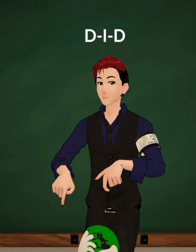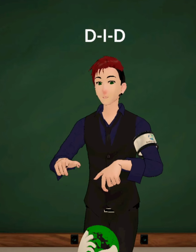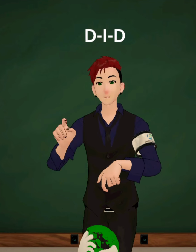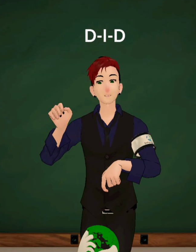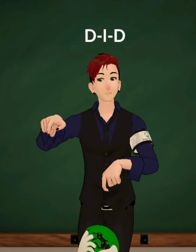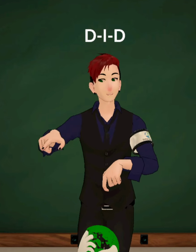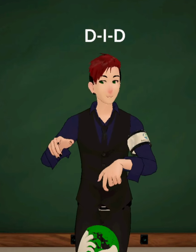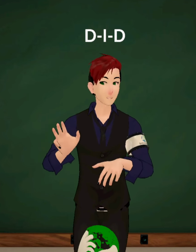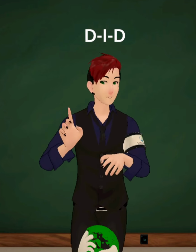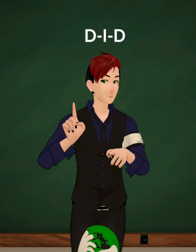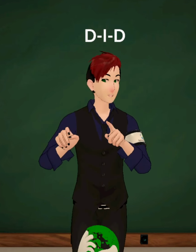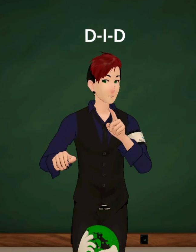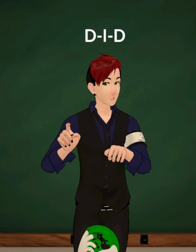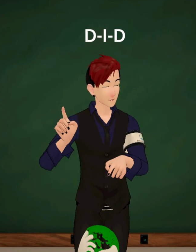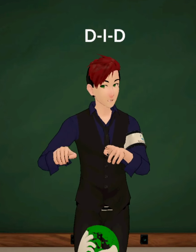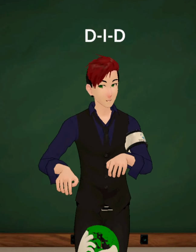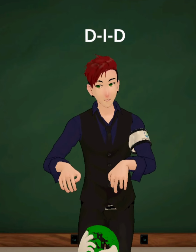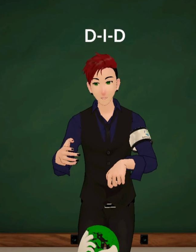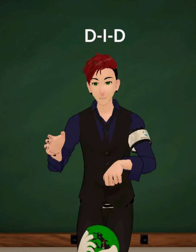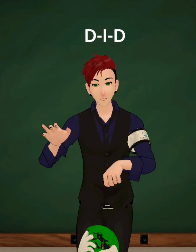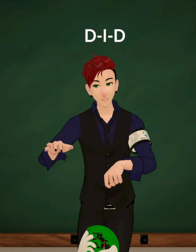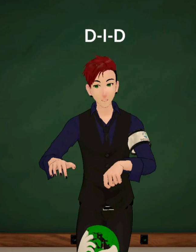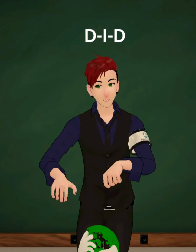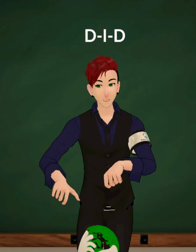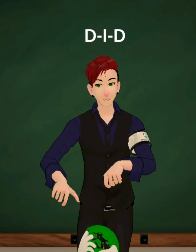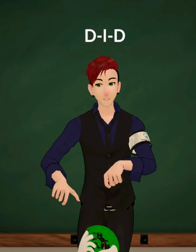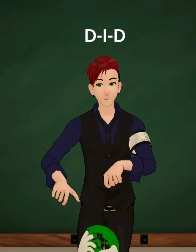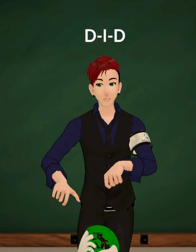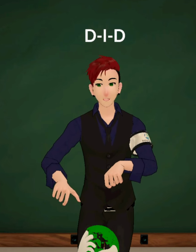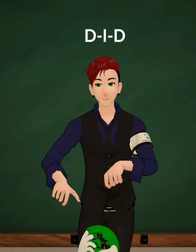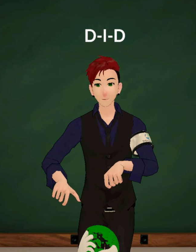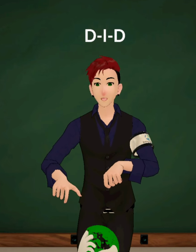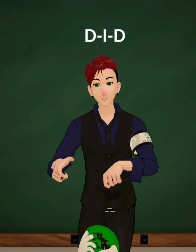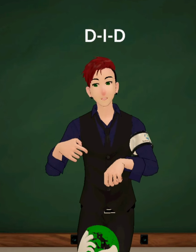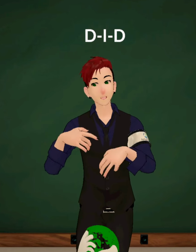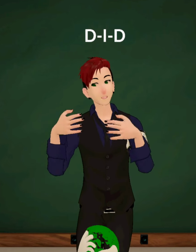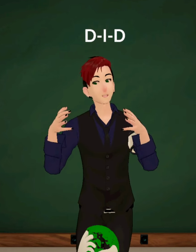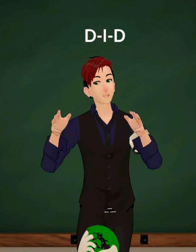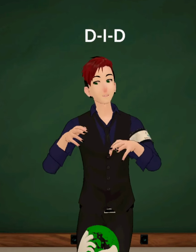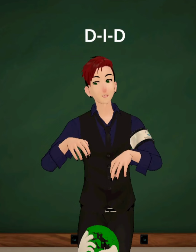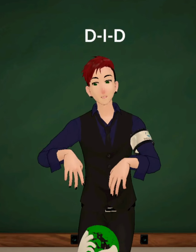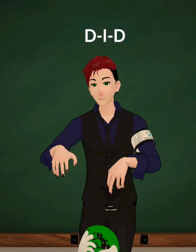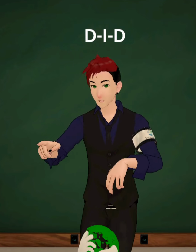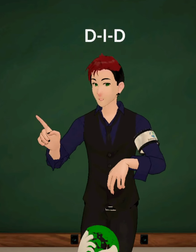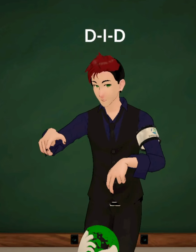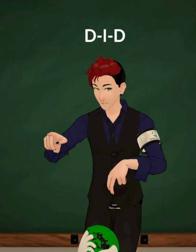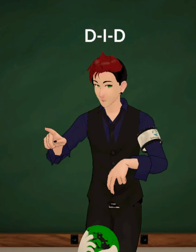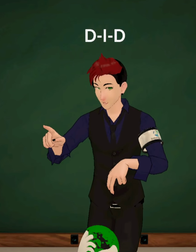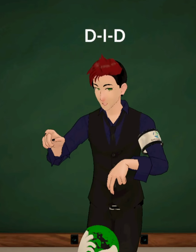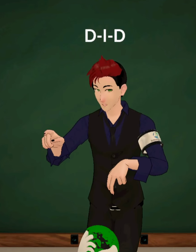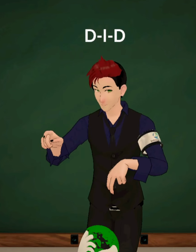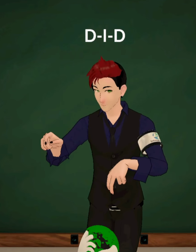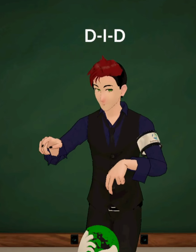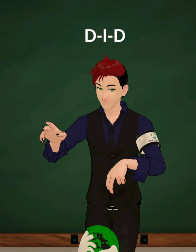Or if you're asking somebody and kind of interrogating somebody, like a little kid, oh yeah, I did my homework. Oh, you did, huh?